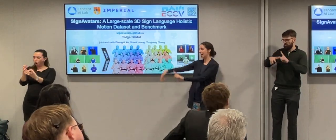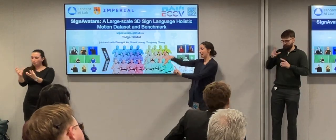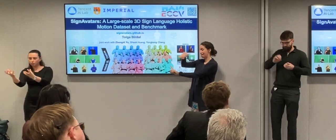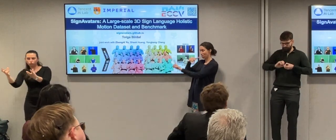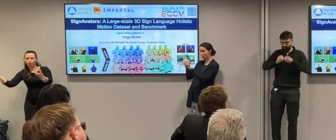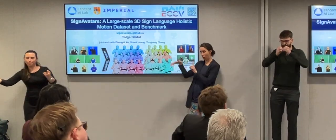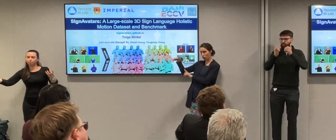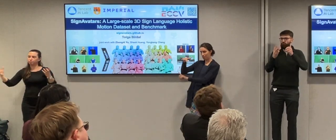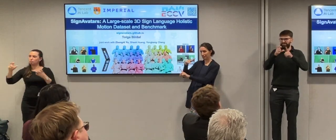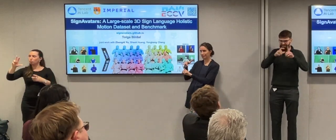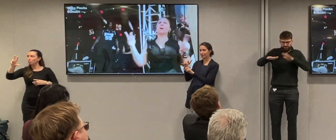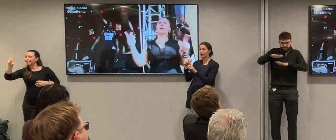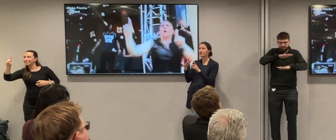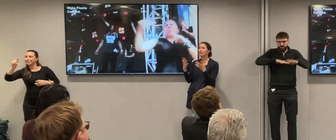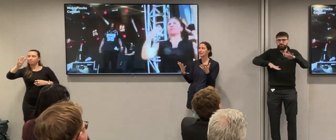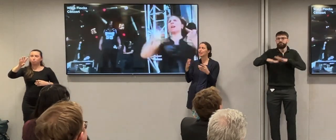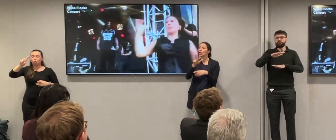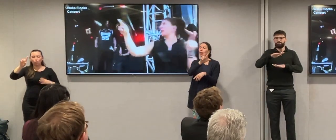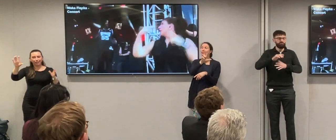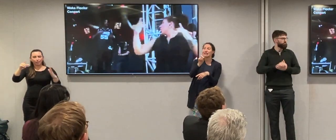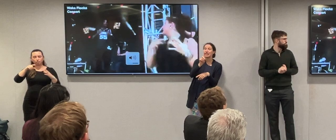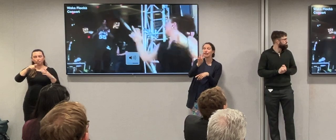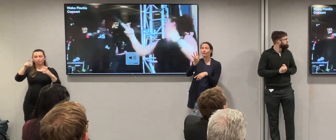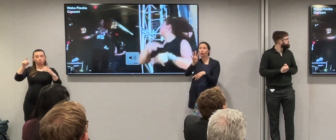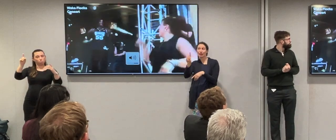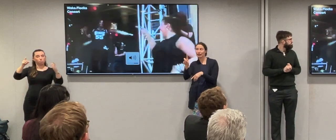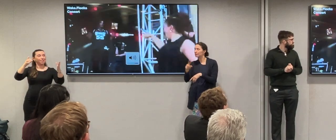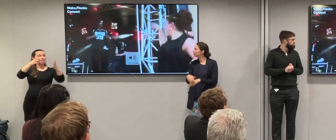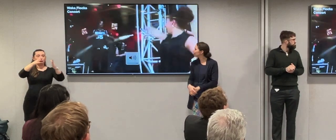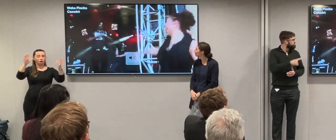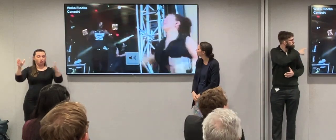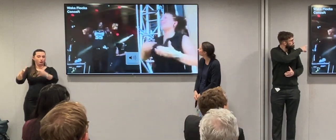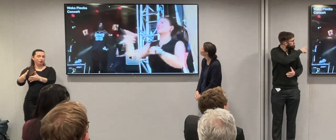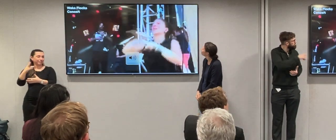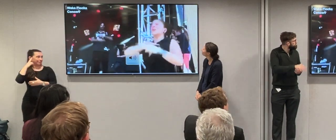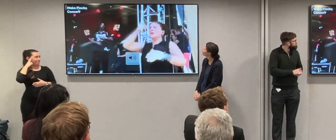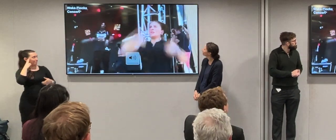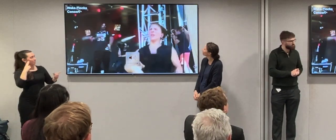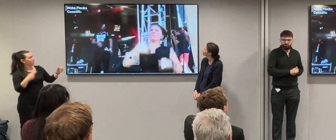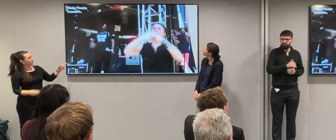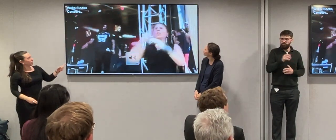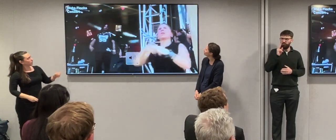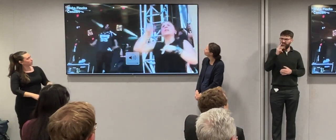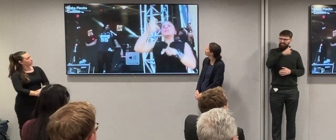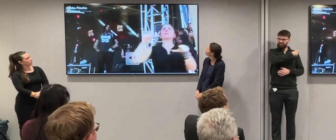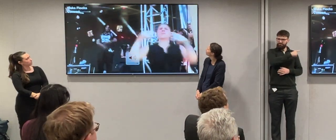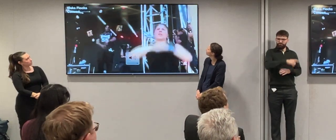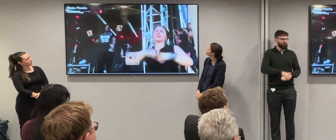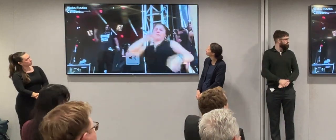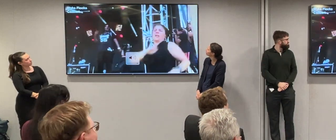4D. So particularly, if you see this,